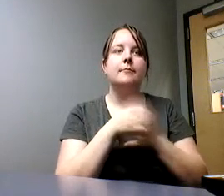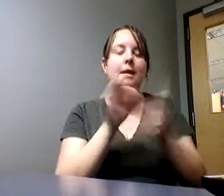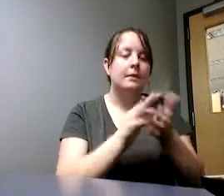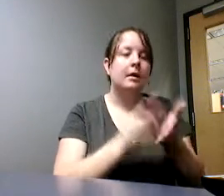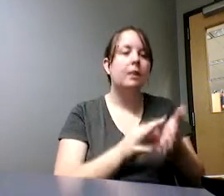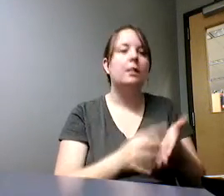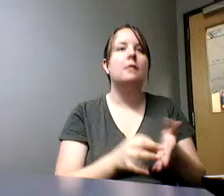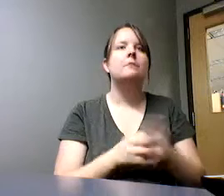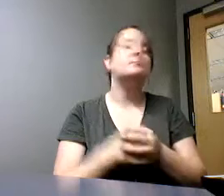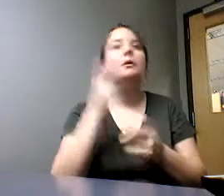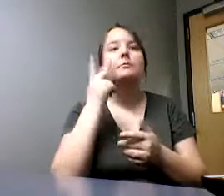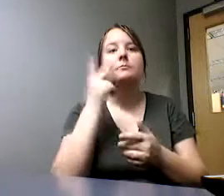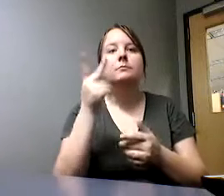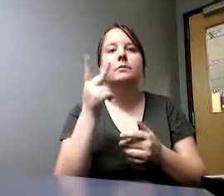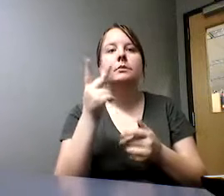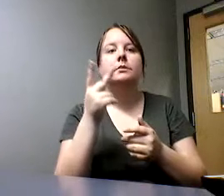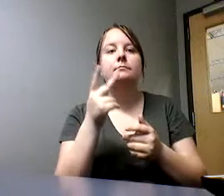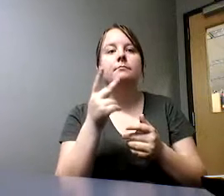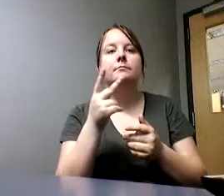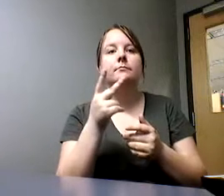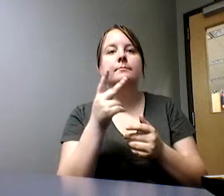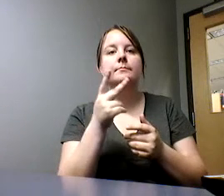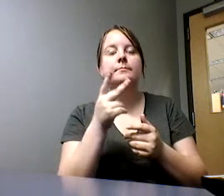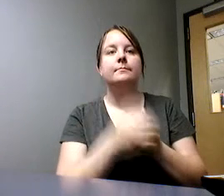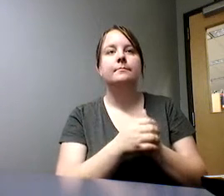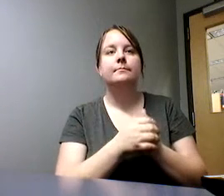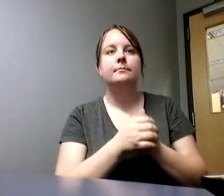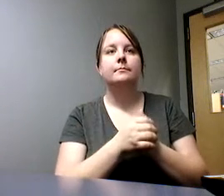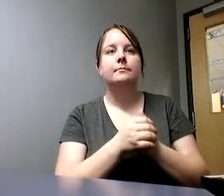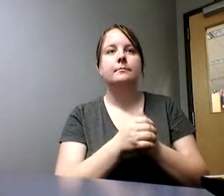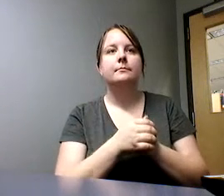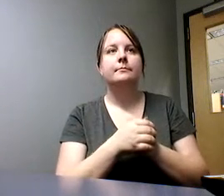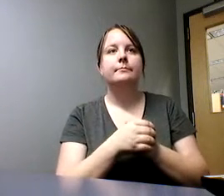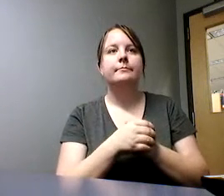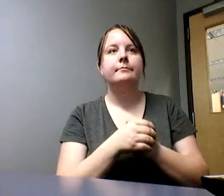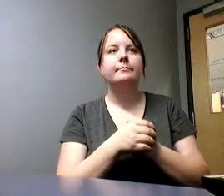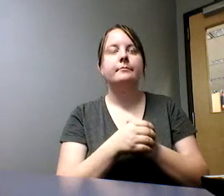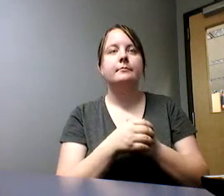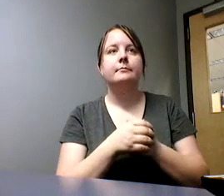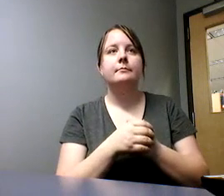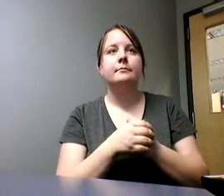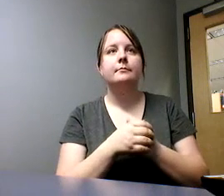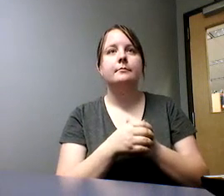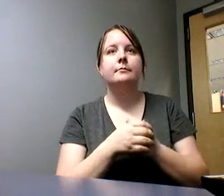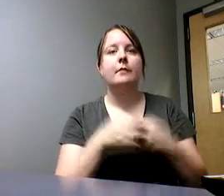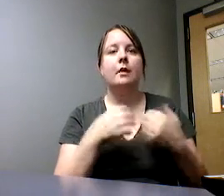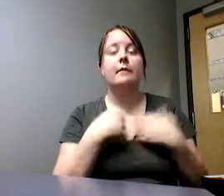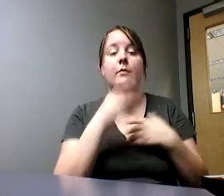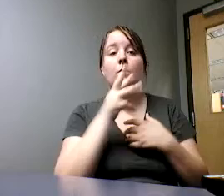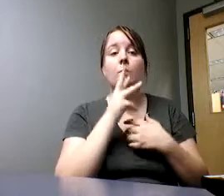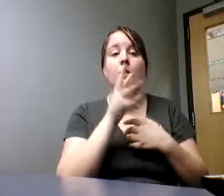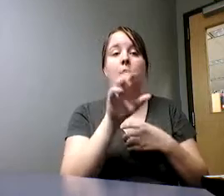And what you're looking at basically is taking water from its liquid phase and putting it to its gas